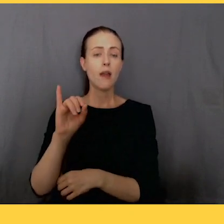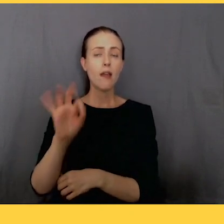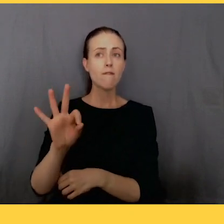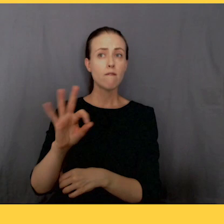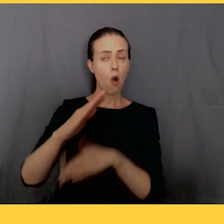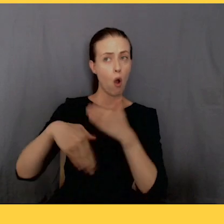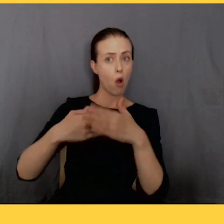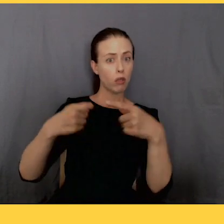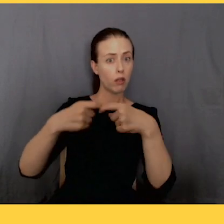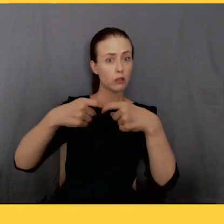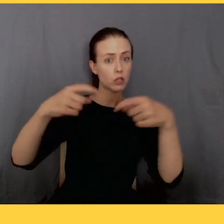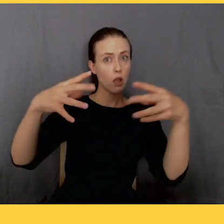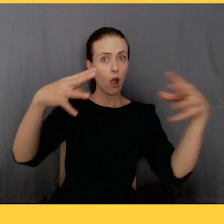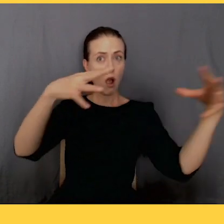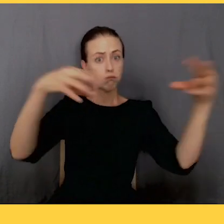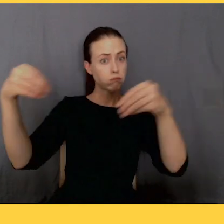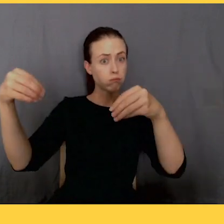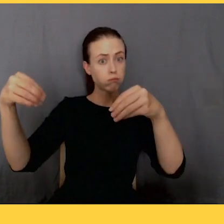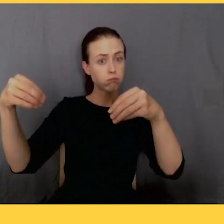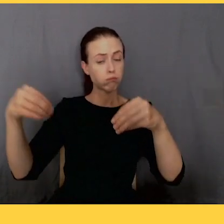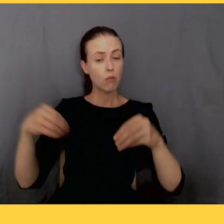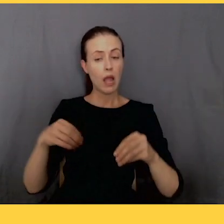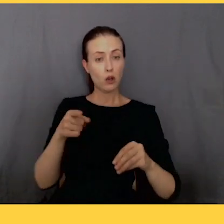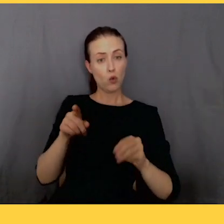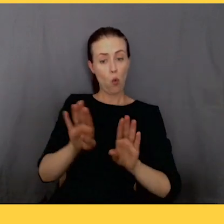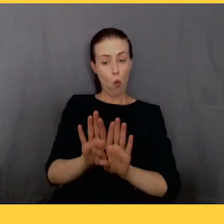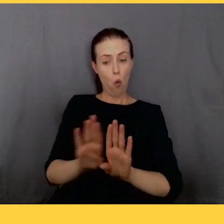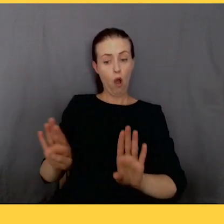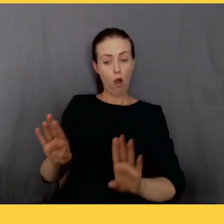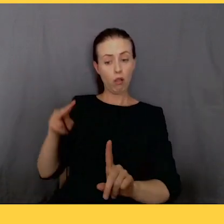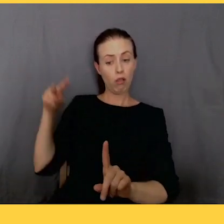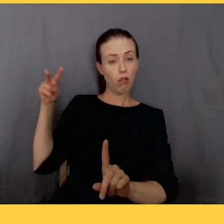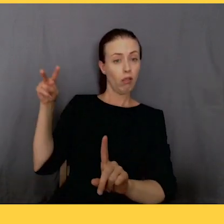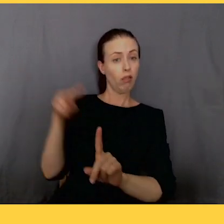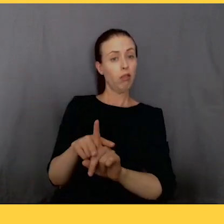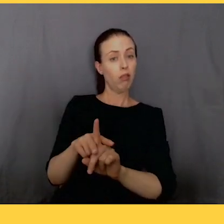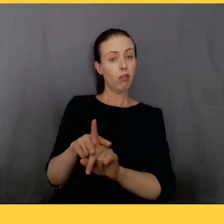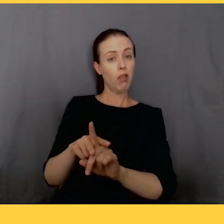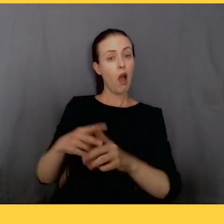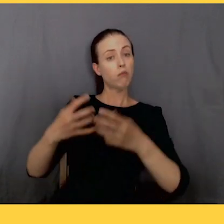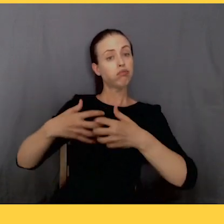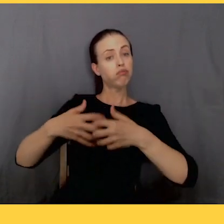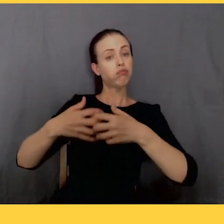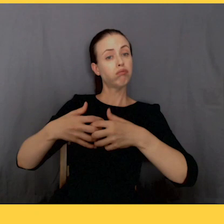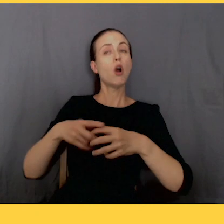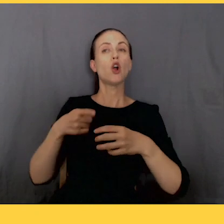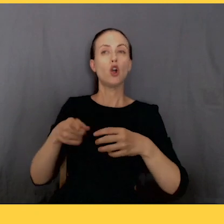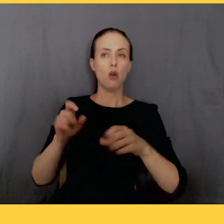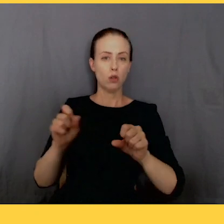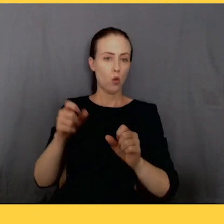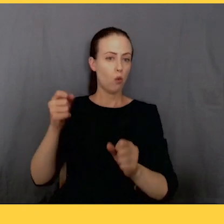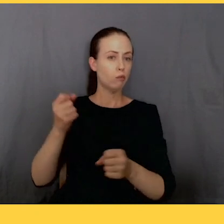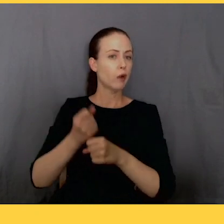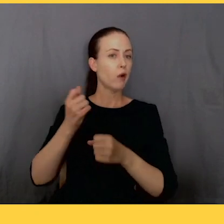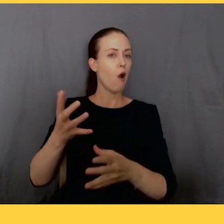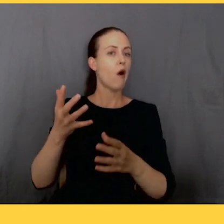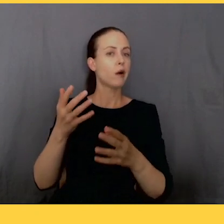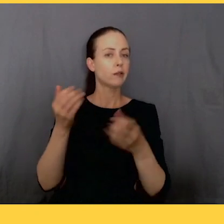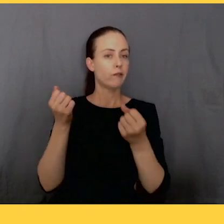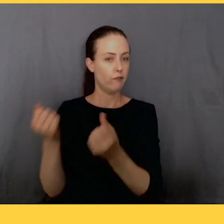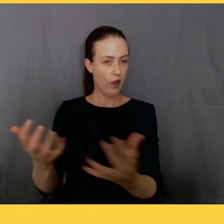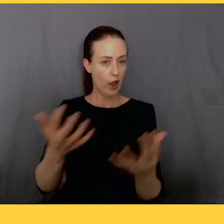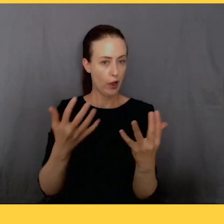if you're plugging your generator into your wall, that could also be a fire hazard. You could have undone